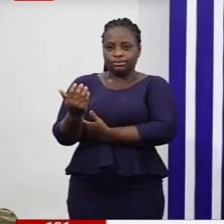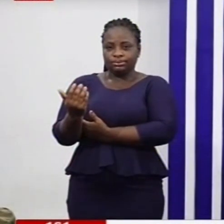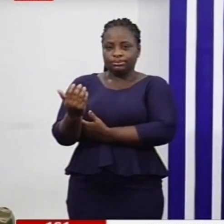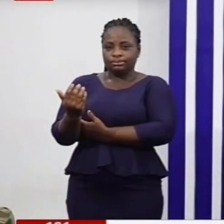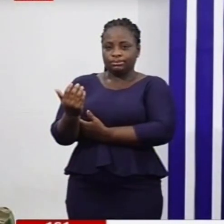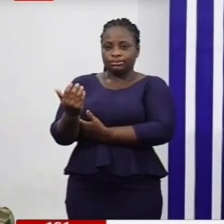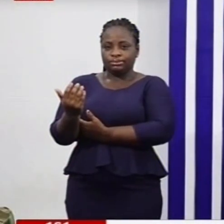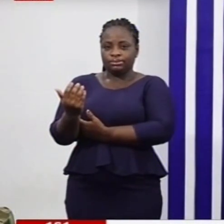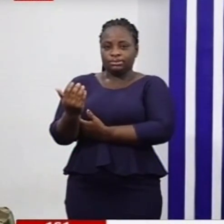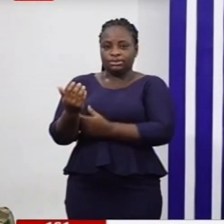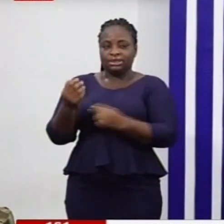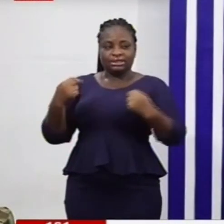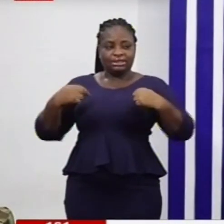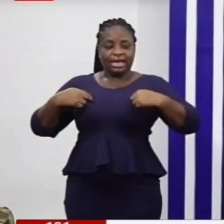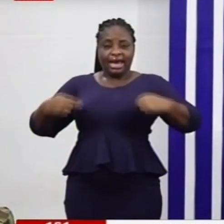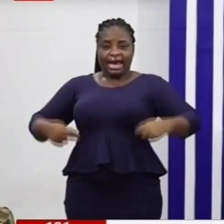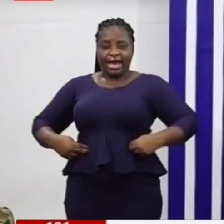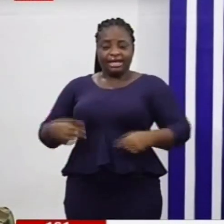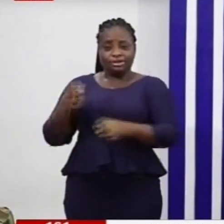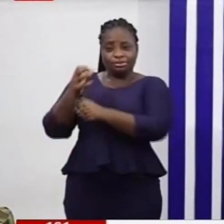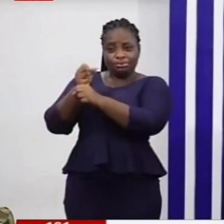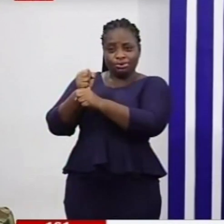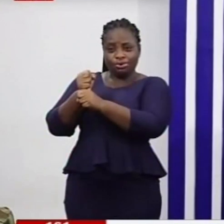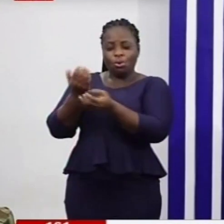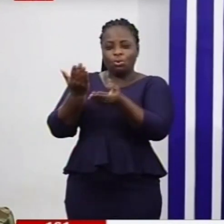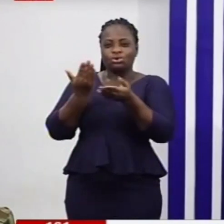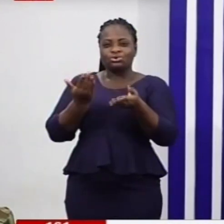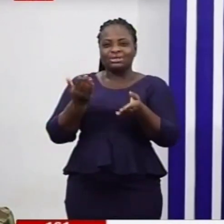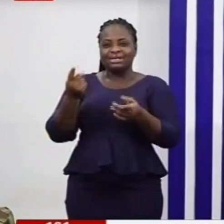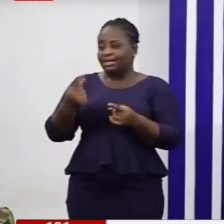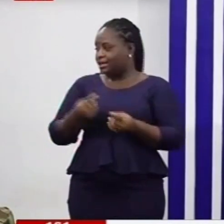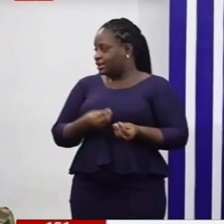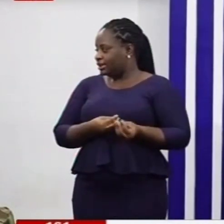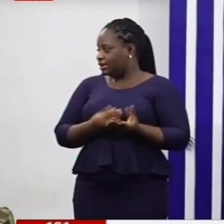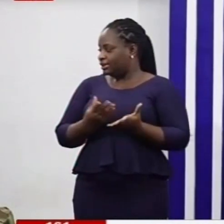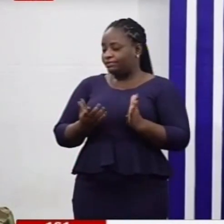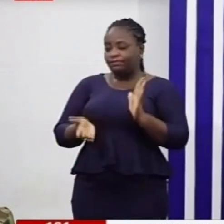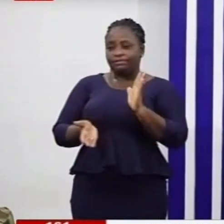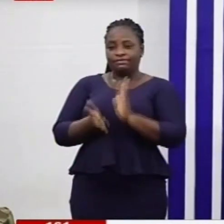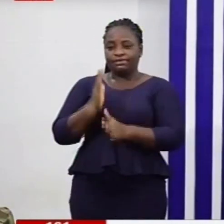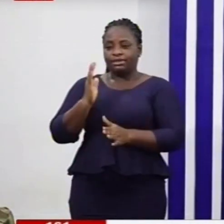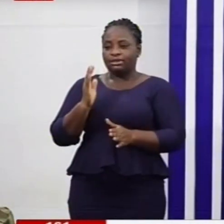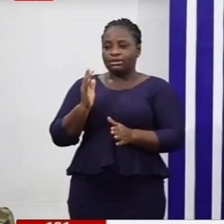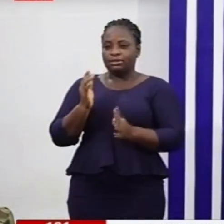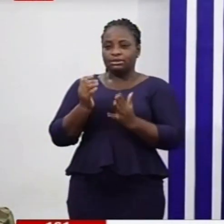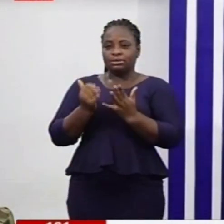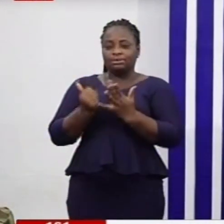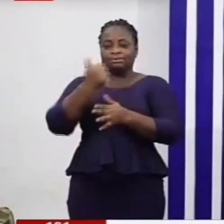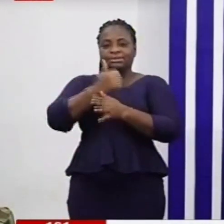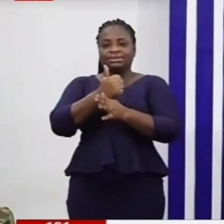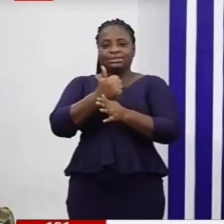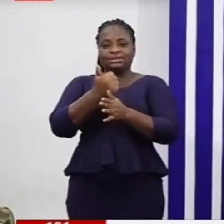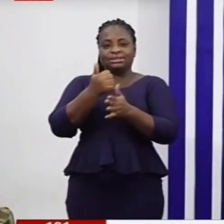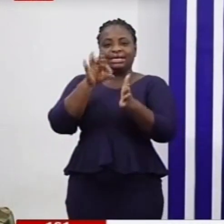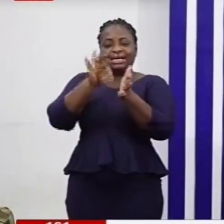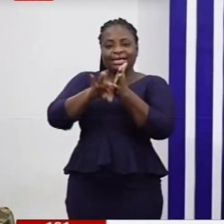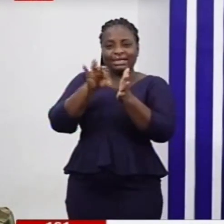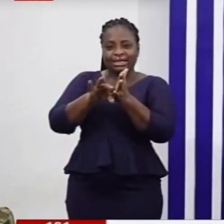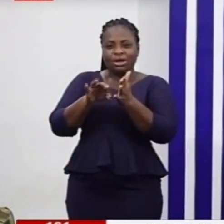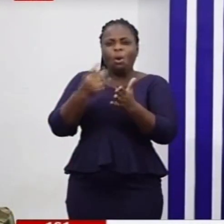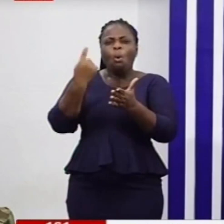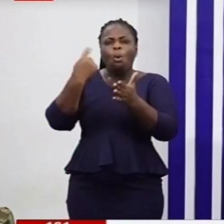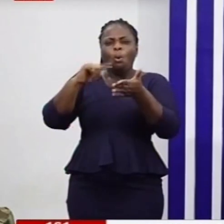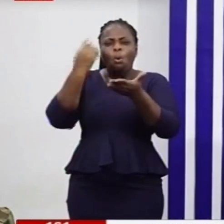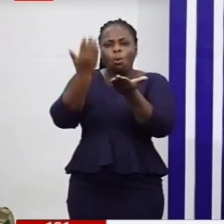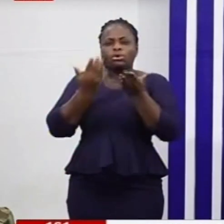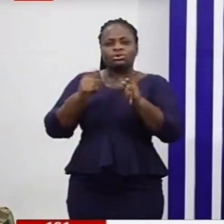and that is the health brief. We want to give a quick update on case count and case management, but we want to